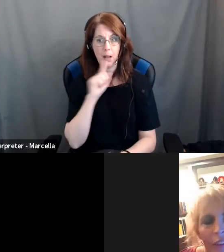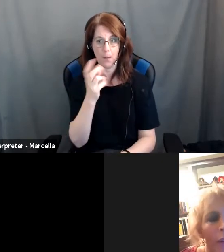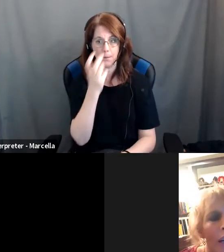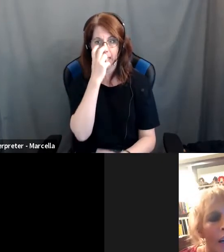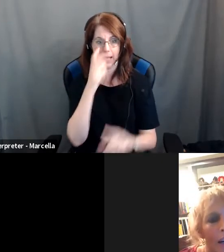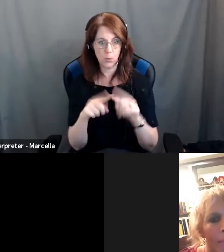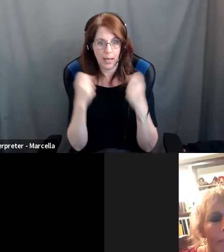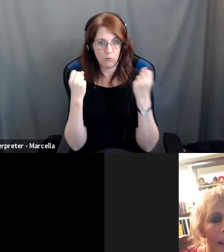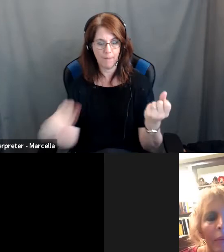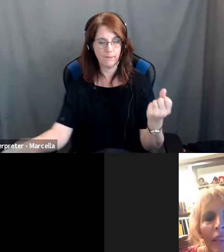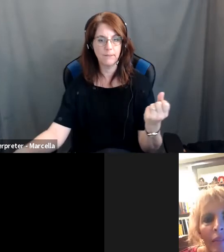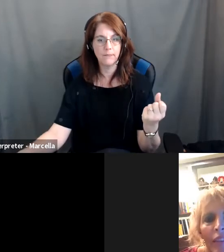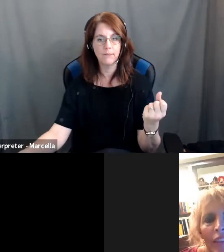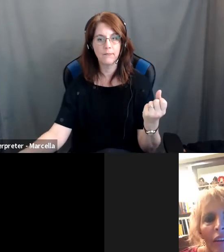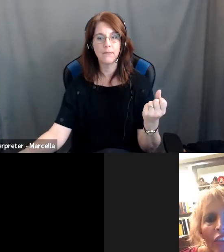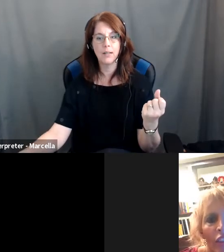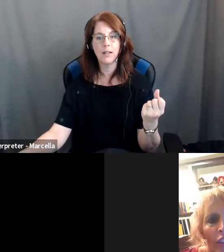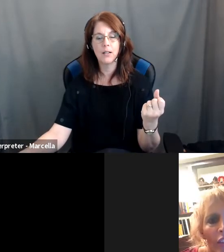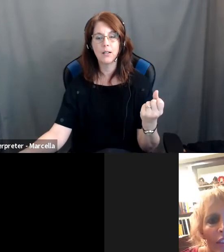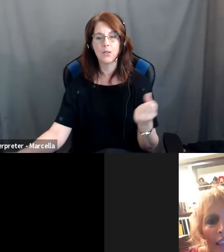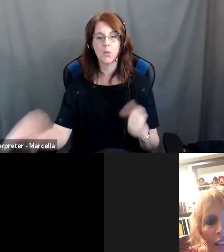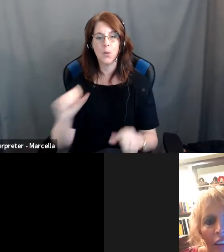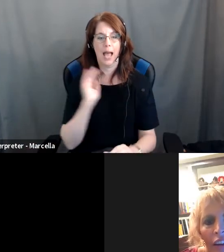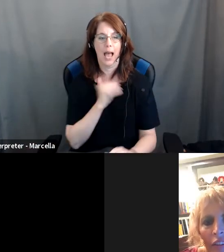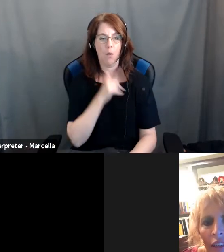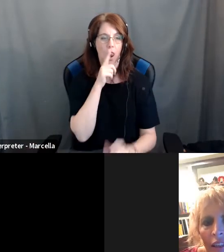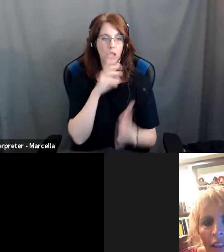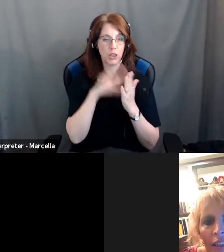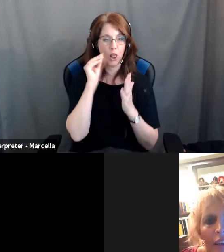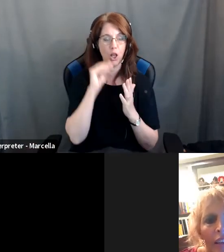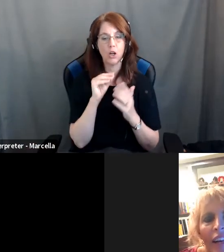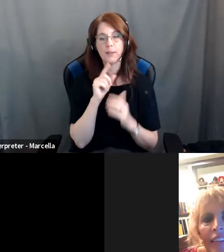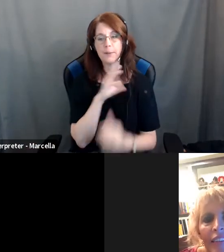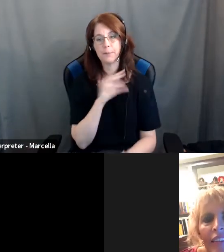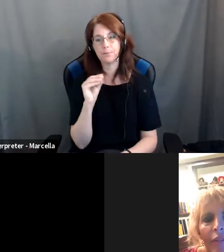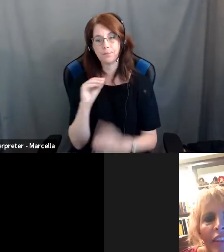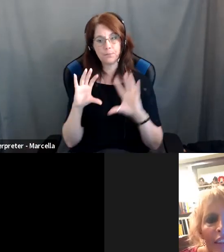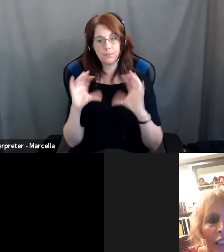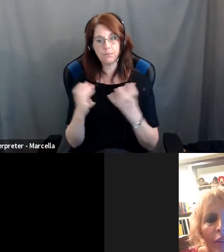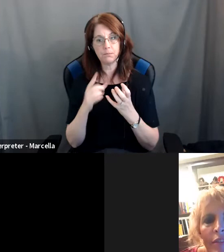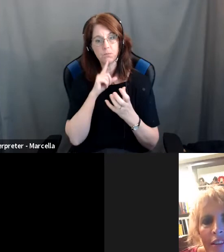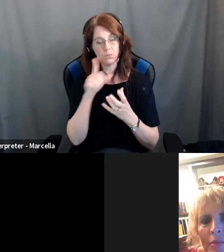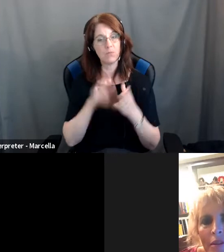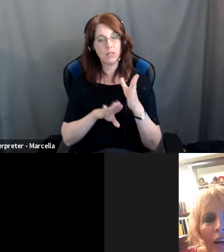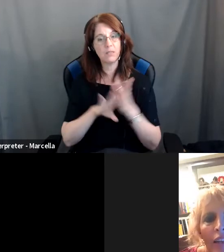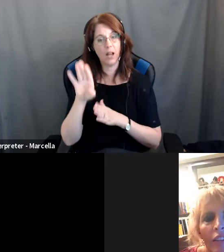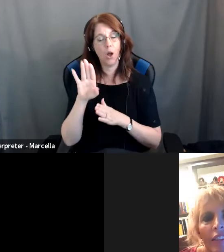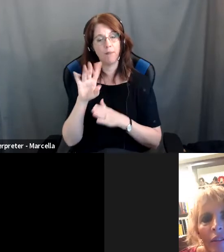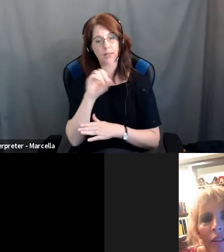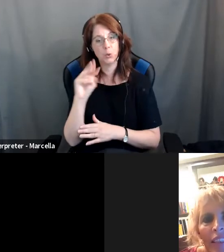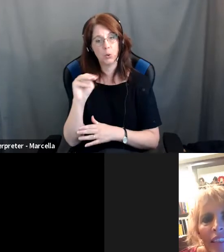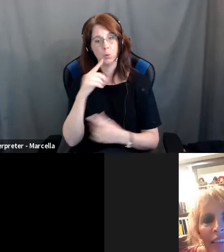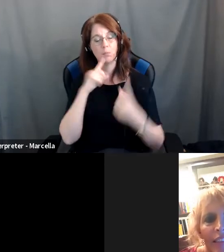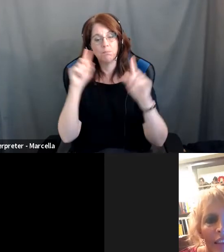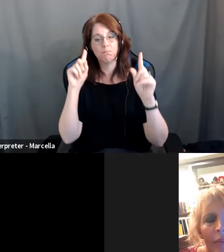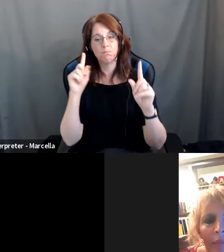drive. So yeah, you know, our lunch and learns and our classes have really taken off on Zoom as well.